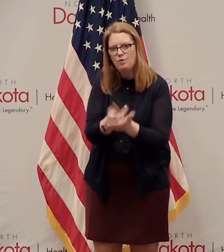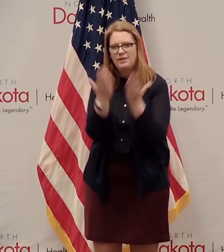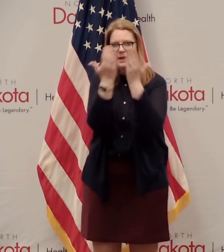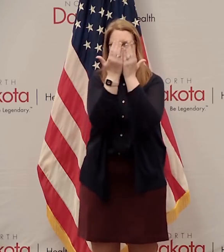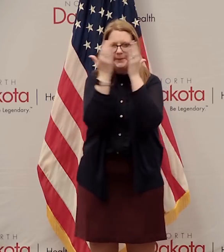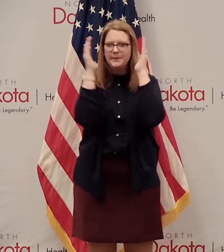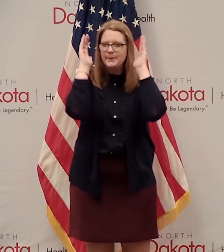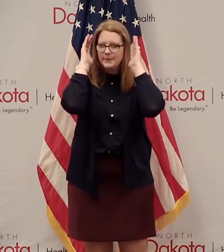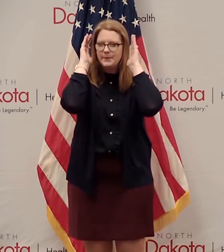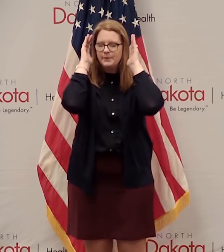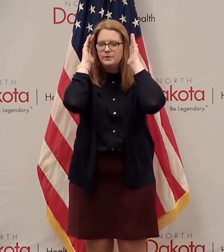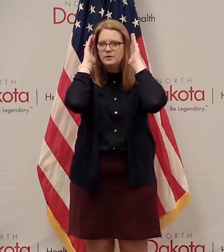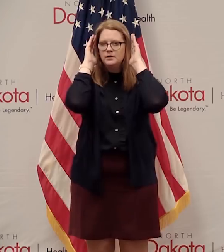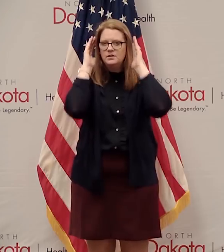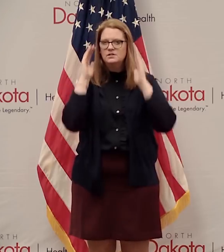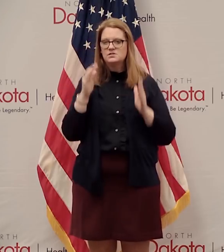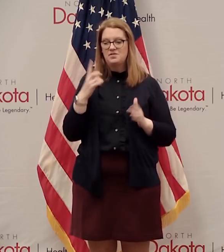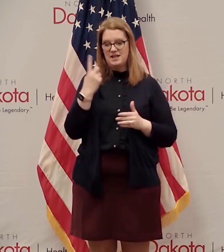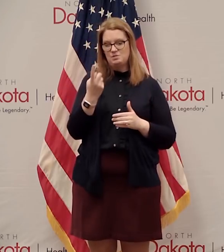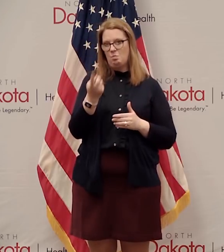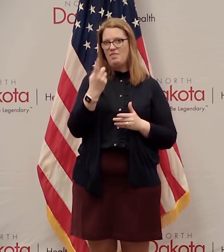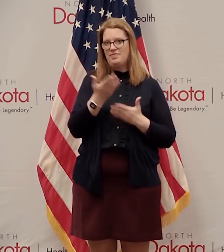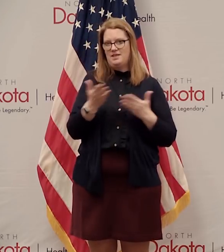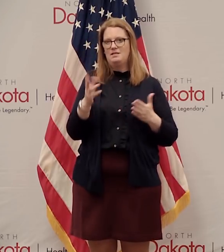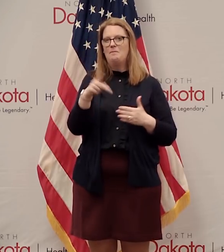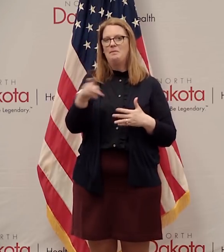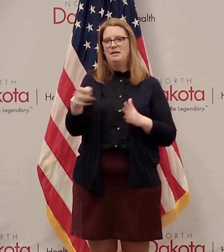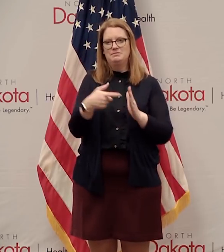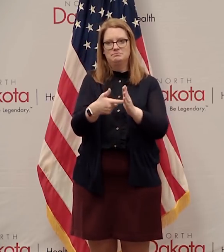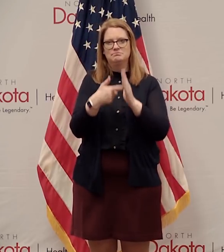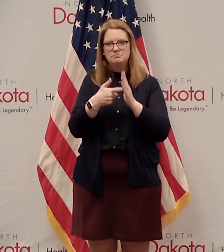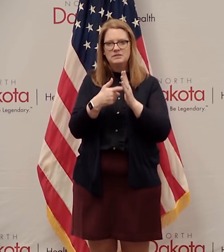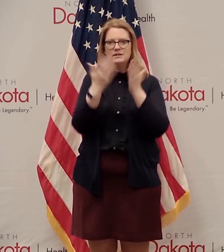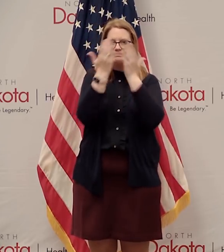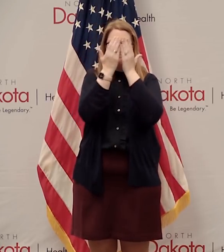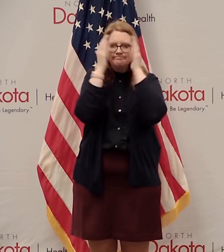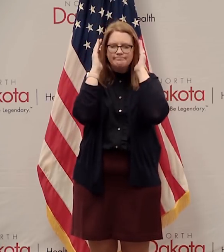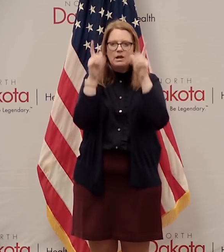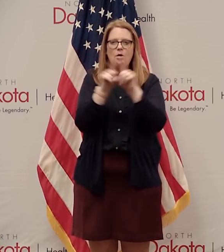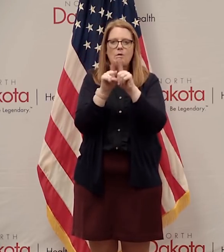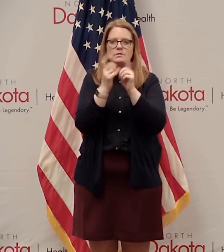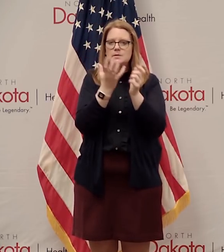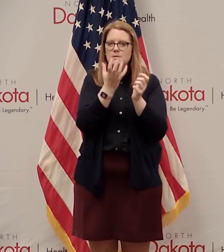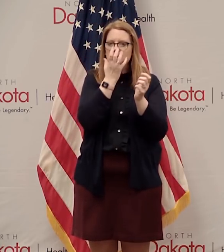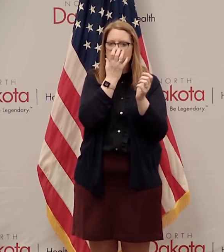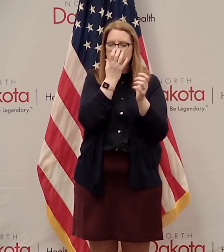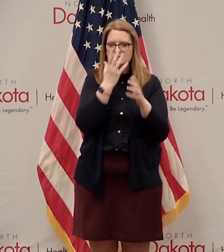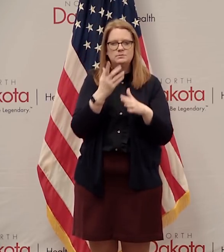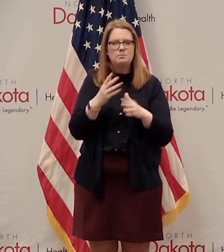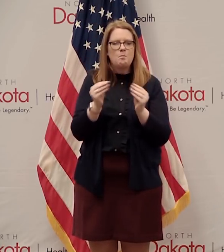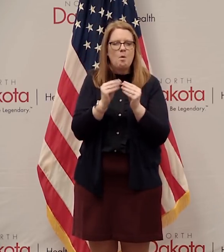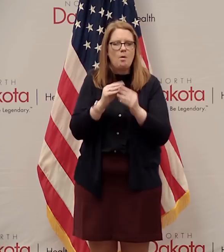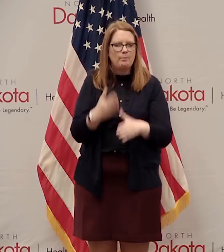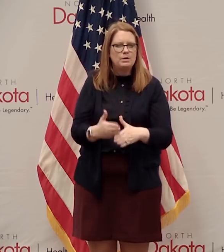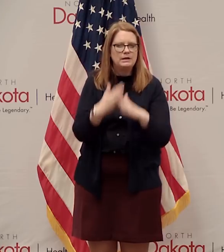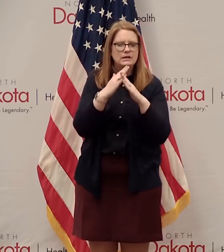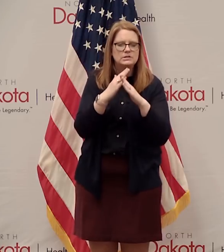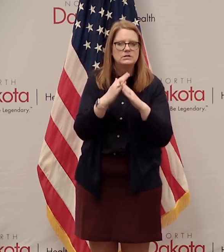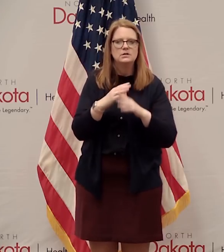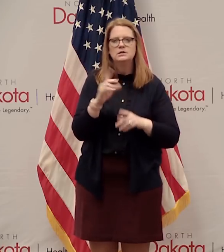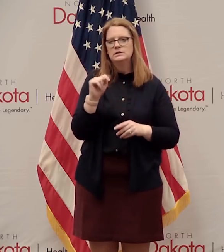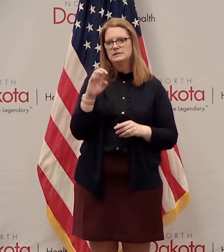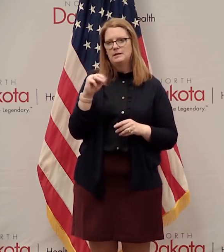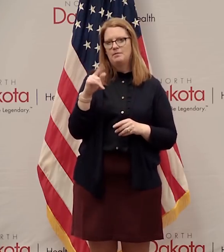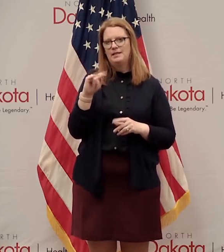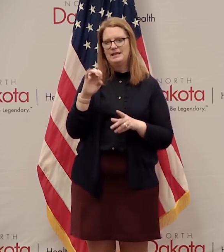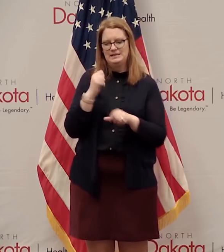of in PPE demand. Face shields are worn in addition to face masks to provide another layer of protection. The template was designed by